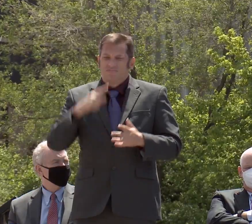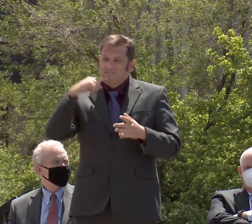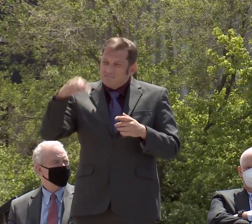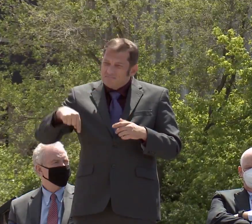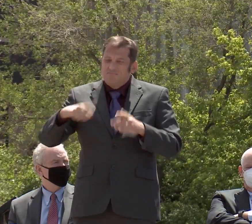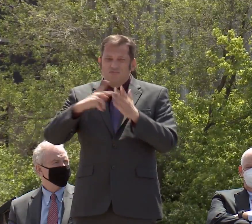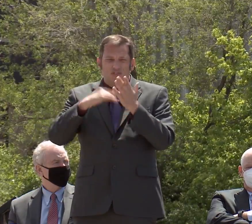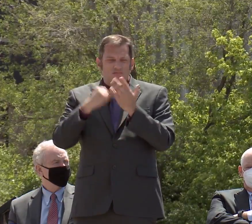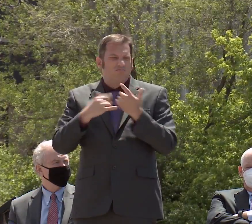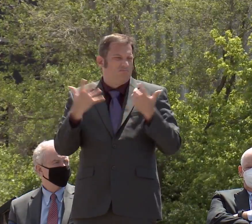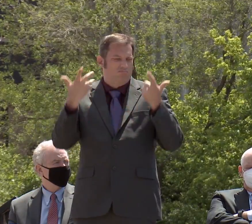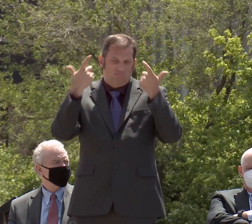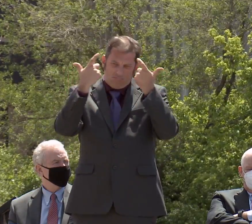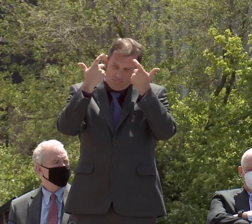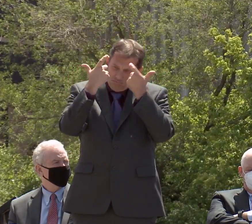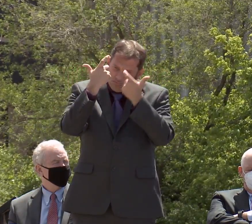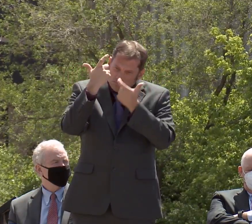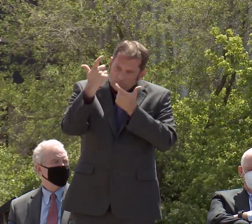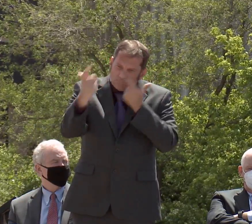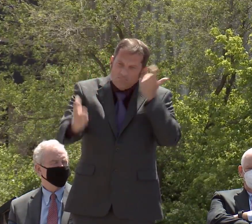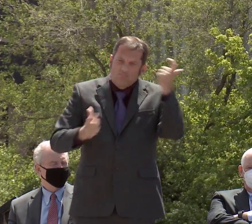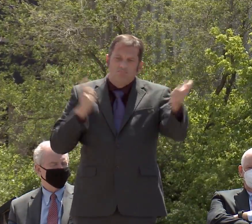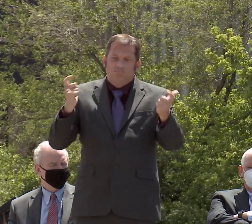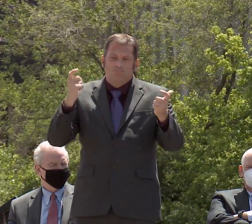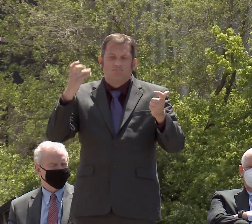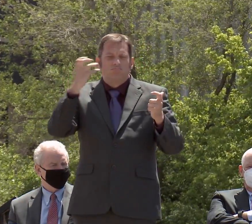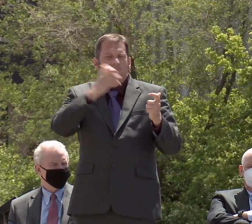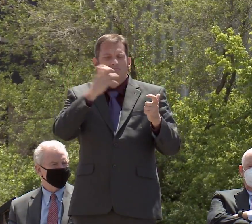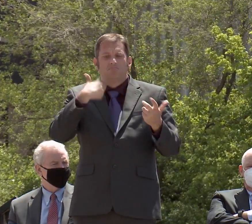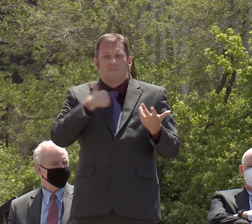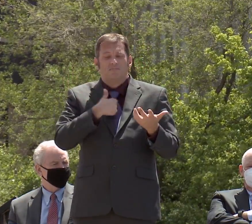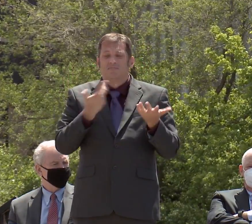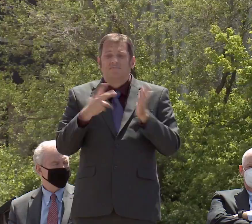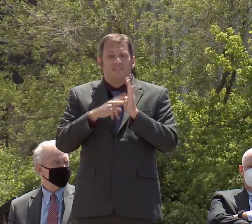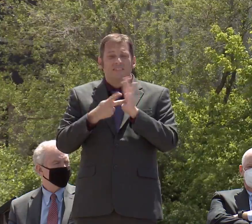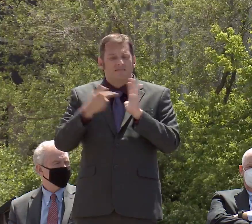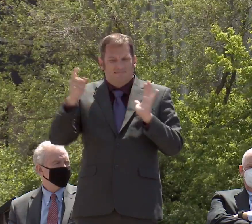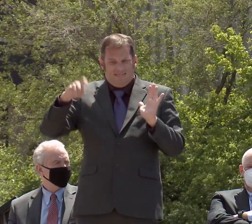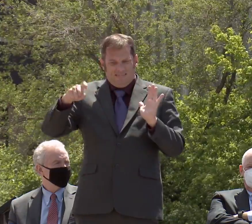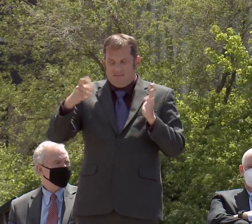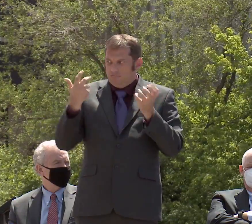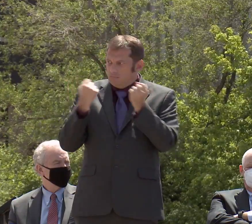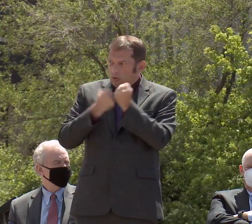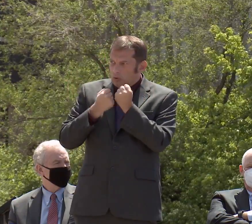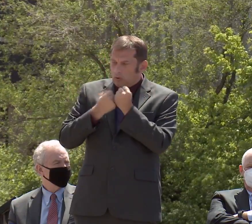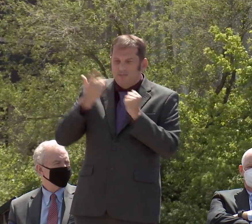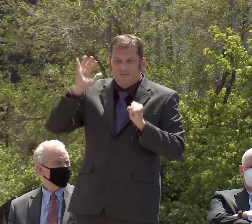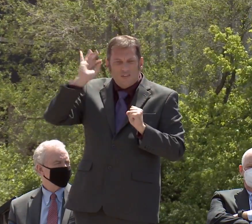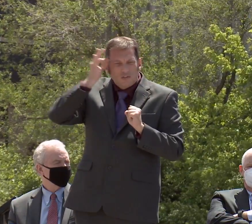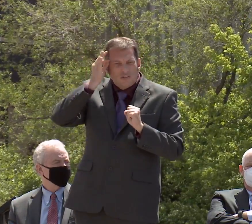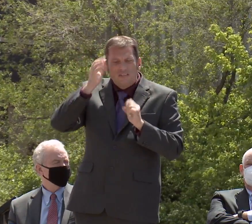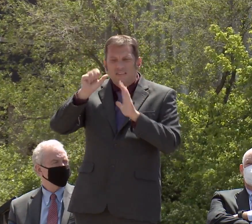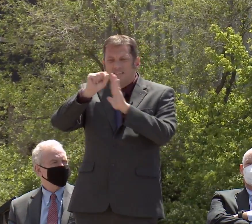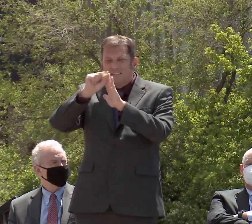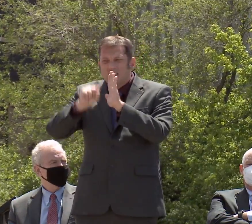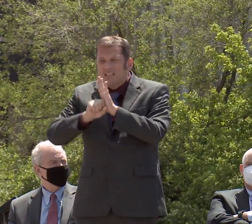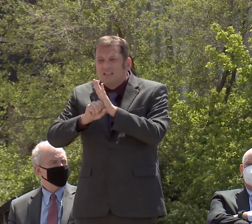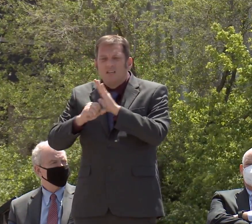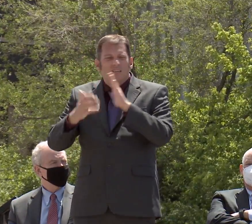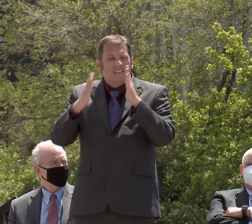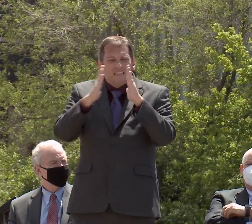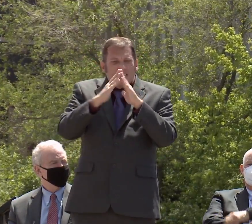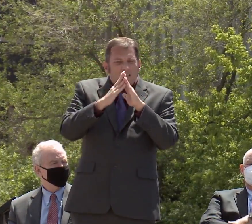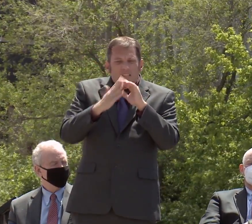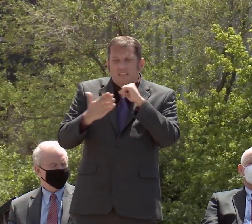tremendous cooperation at the federal, state, city, county level. And it's really, it's such a